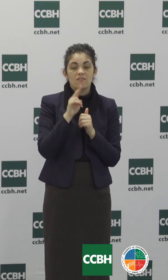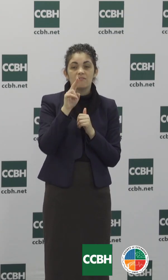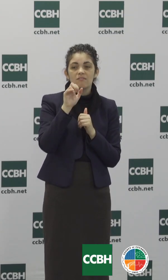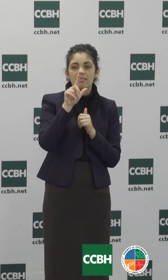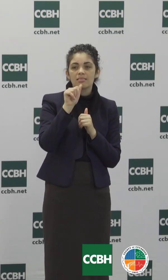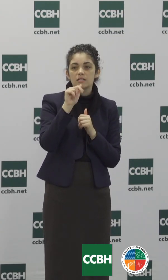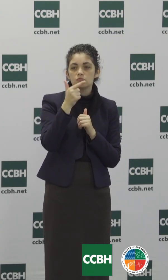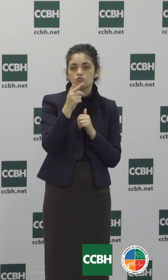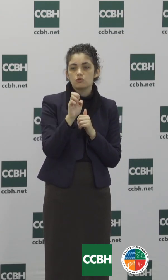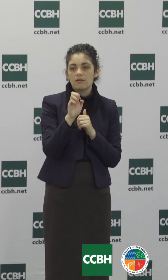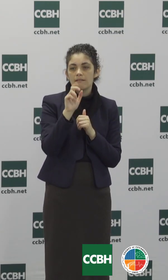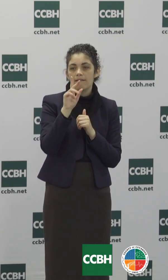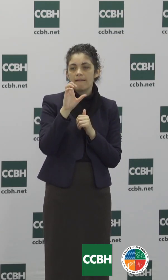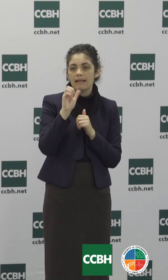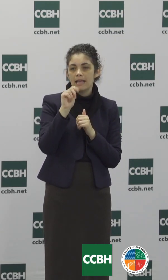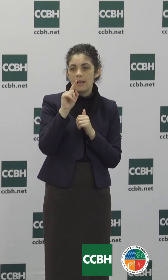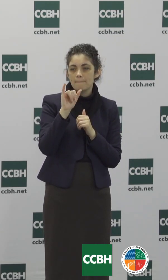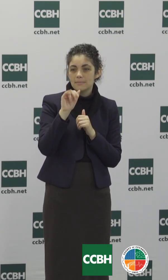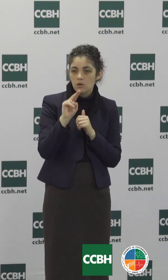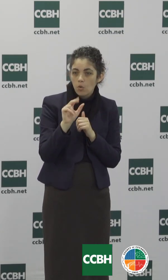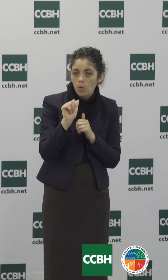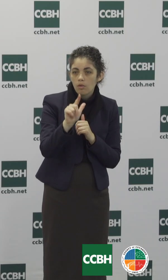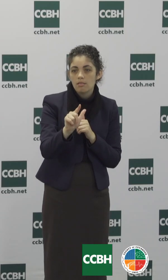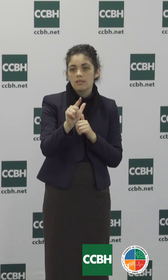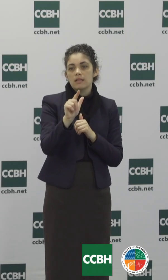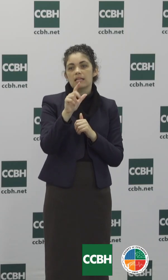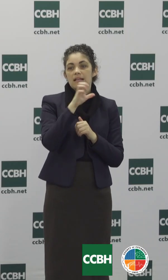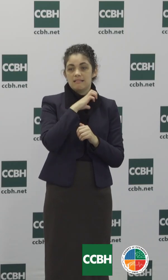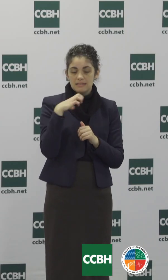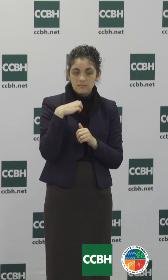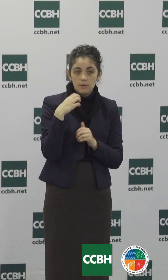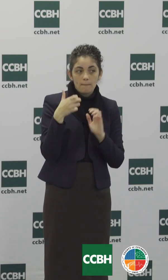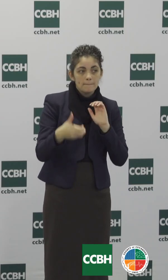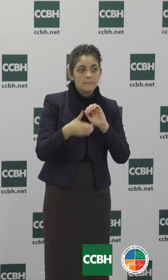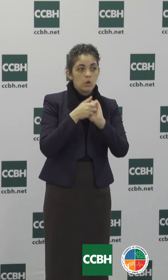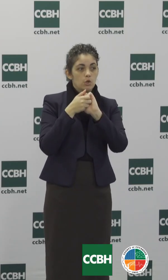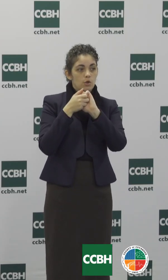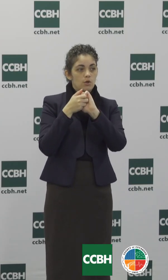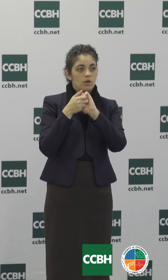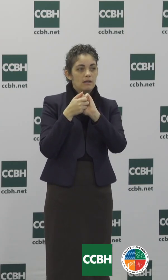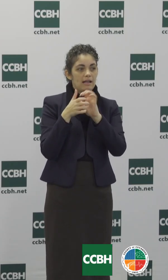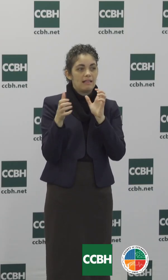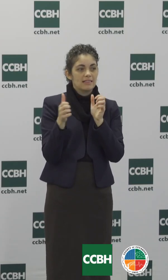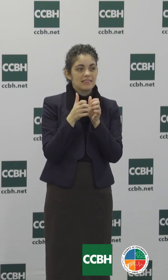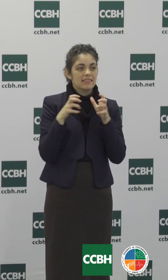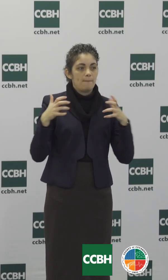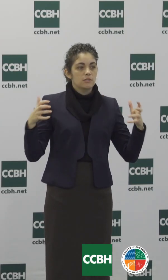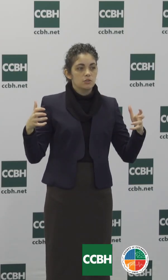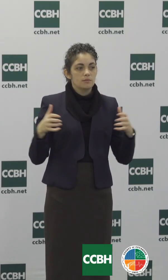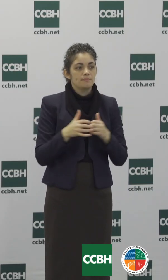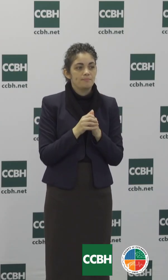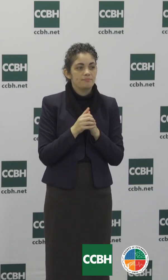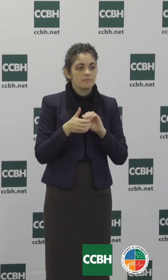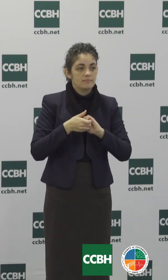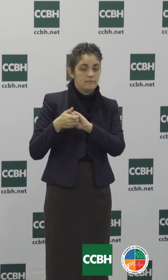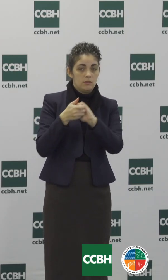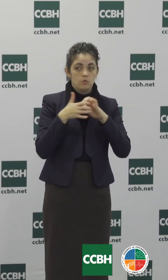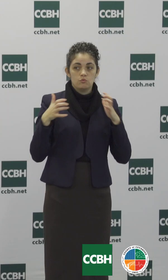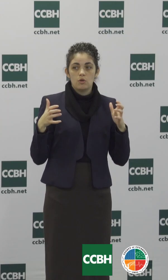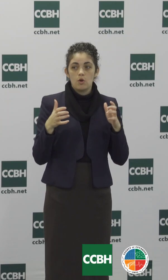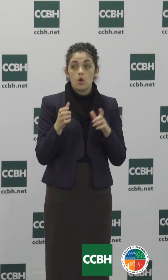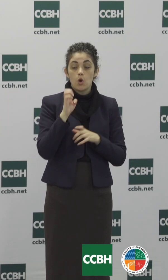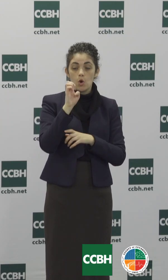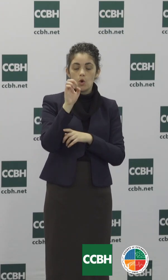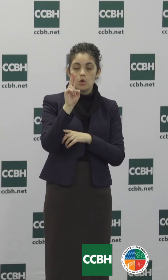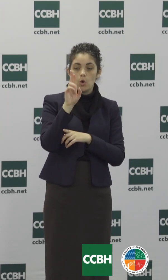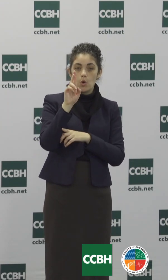Capital, the Greater Cleveland Partnership Business Growth Collaborative, and the Urban League.